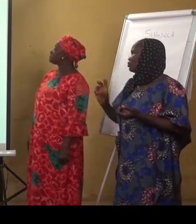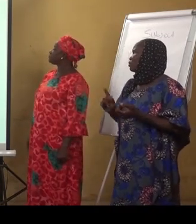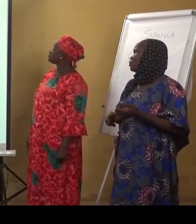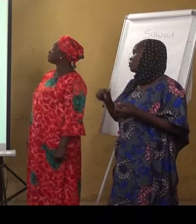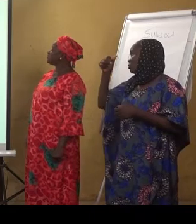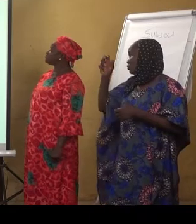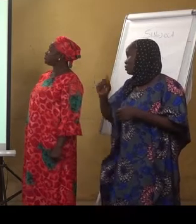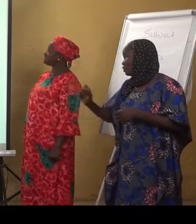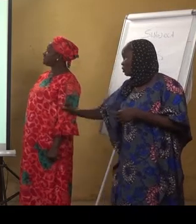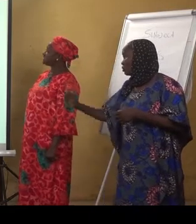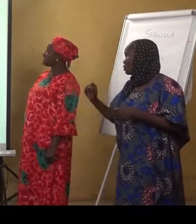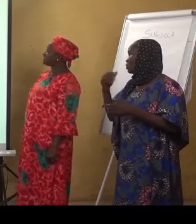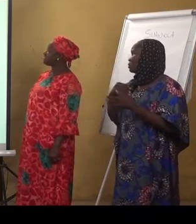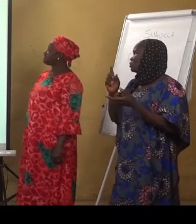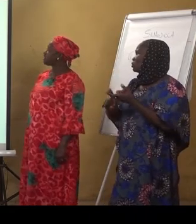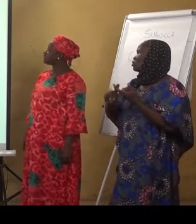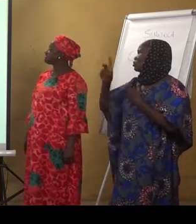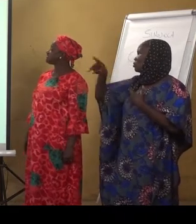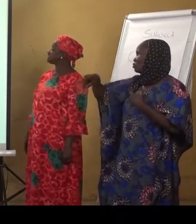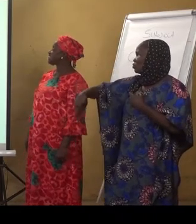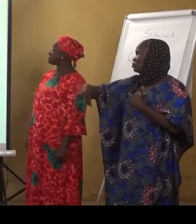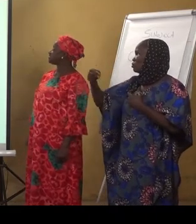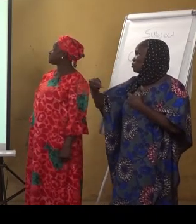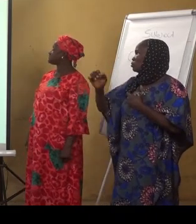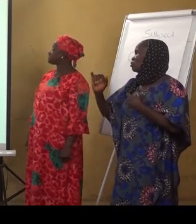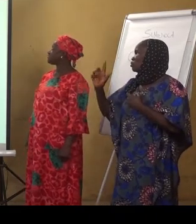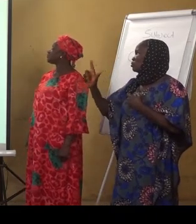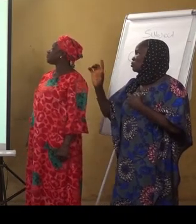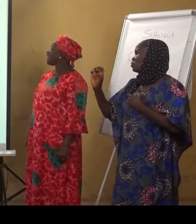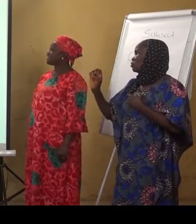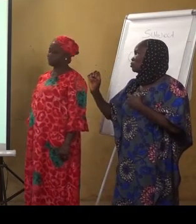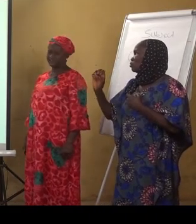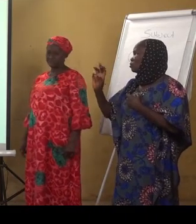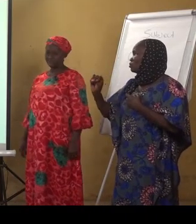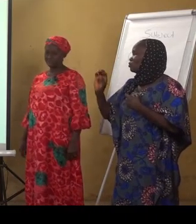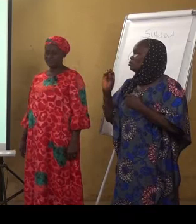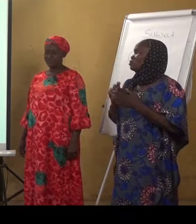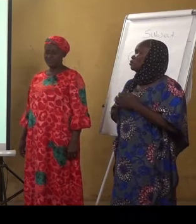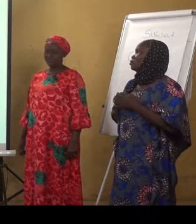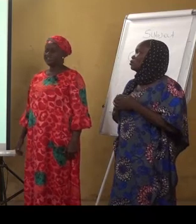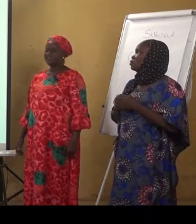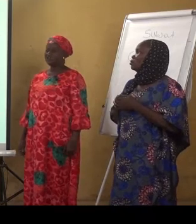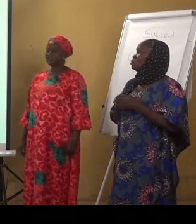it known to Philemon that he met with his servant Onesimus while in prison.